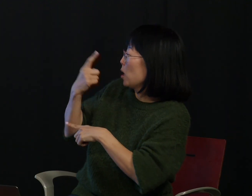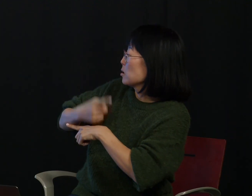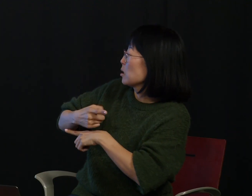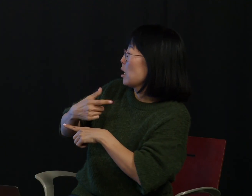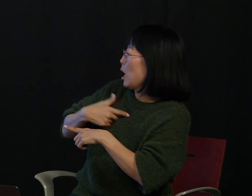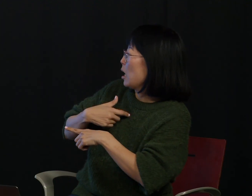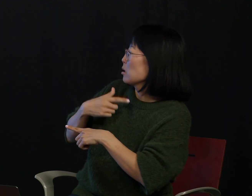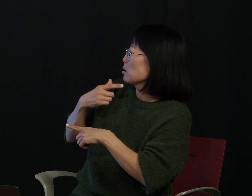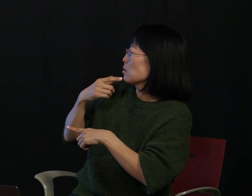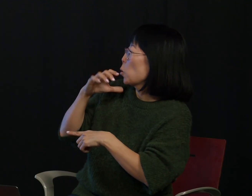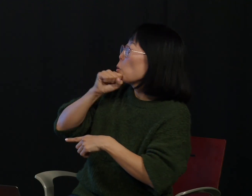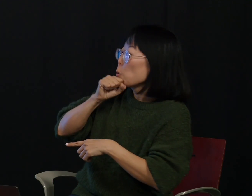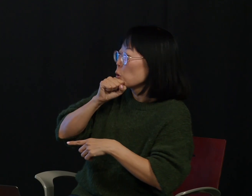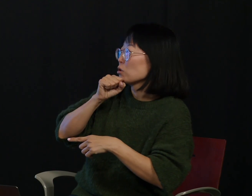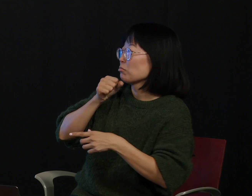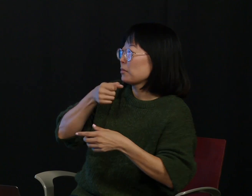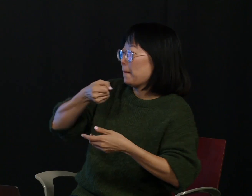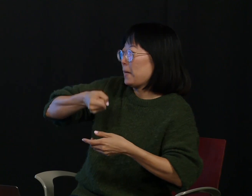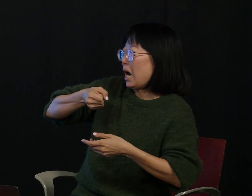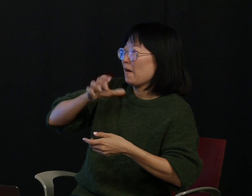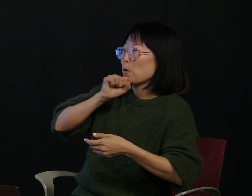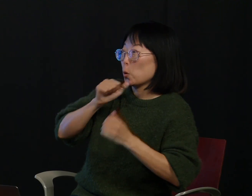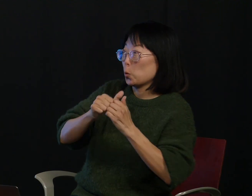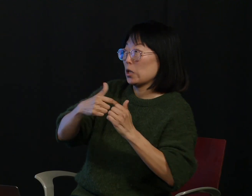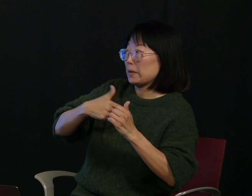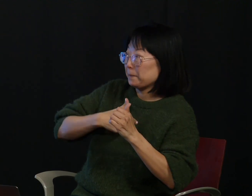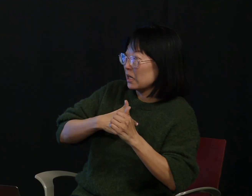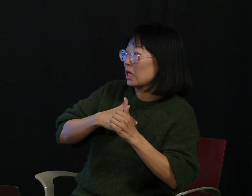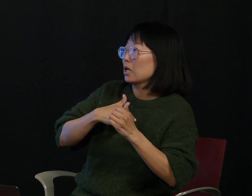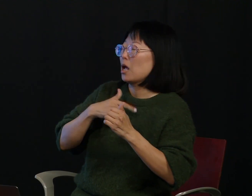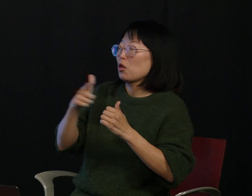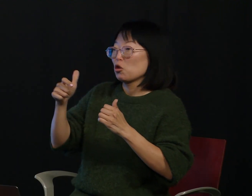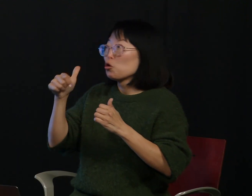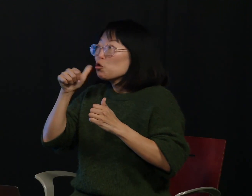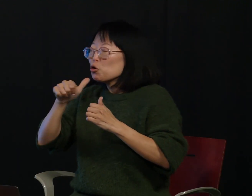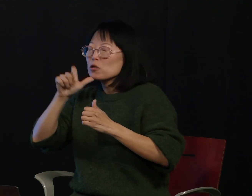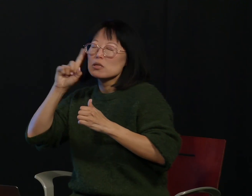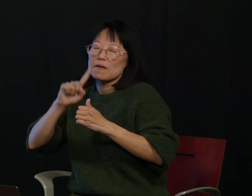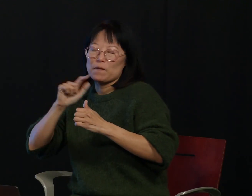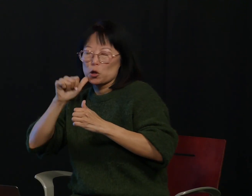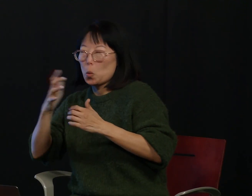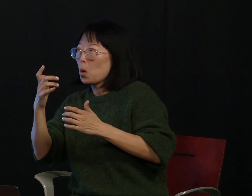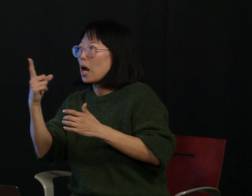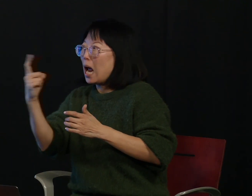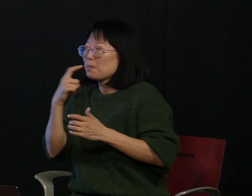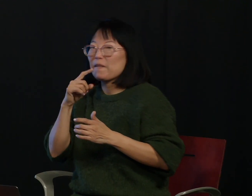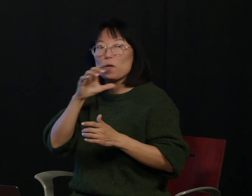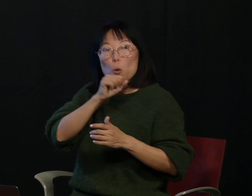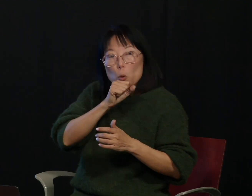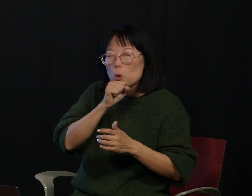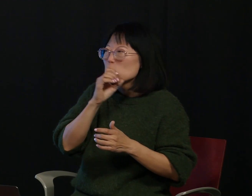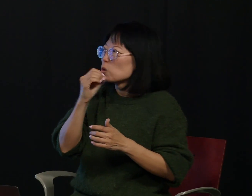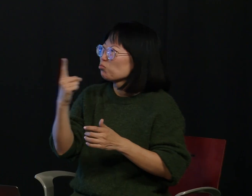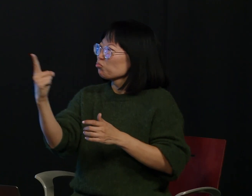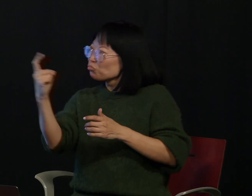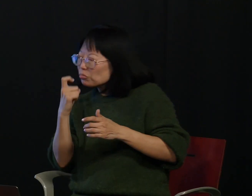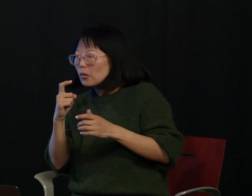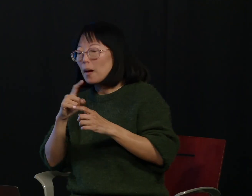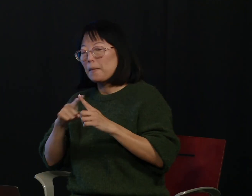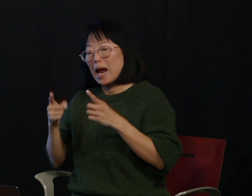One day when I was in the field, I had a bag of oranges with me, and the deaf girl wanted to ask me for an orange. But